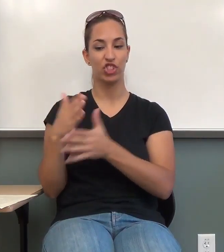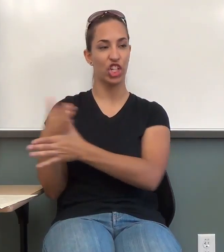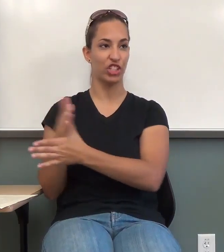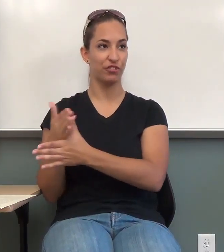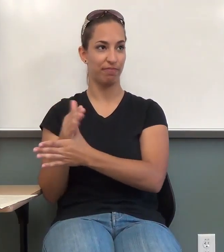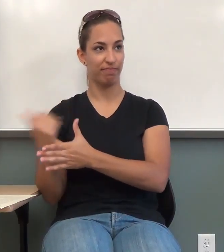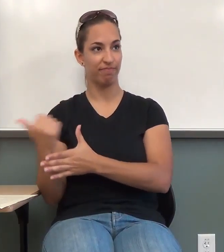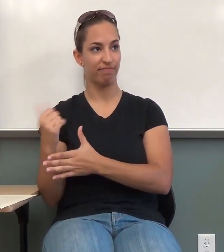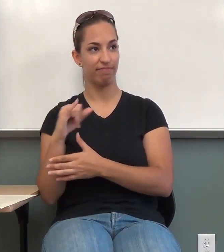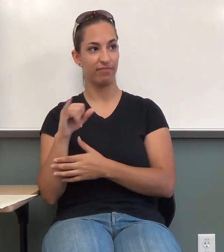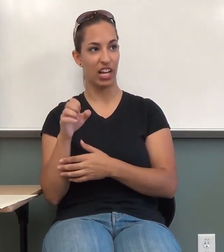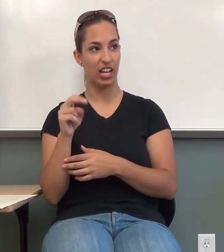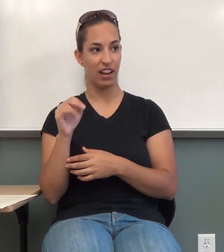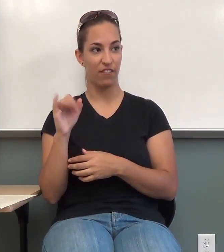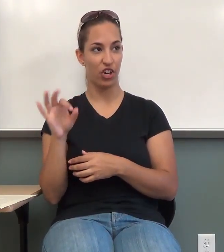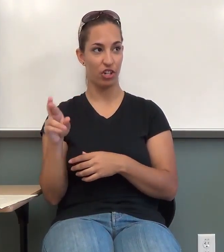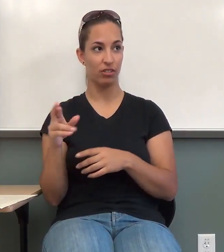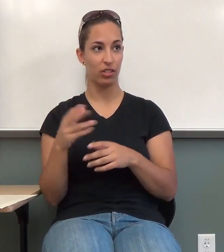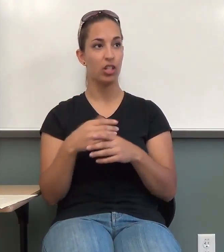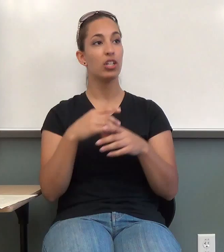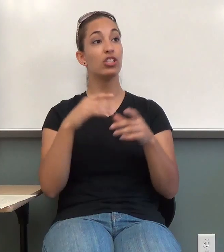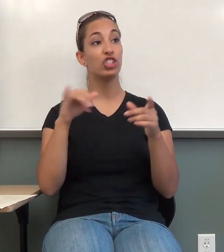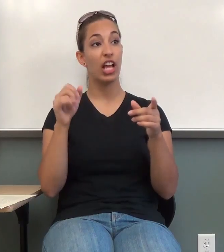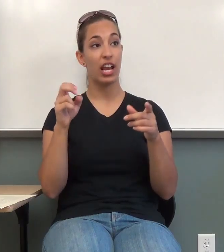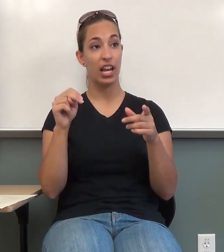Jennifer, why don't you help me out with the verb in number two, okay?